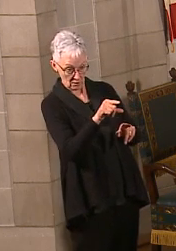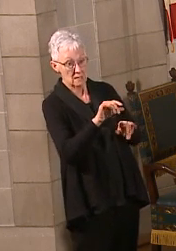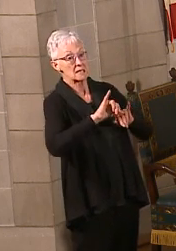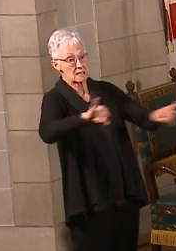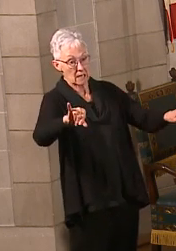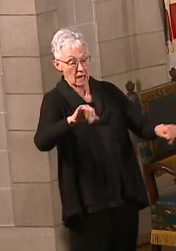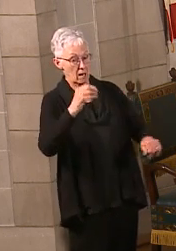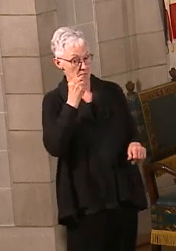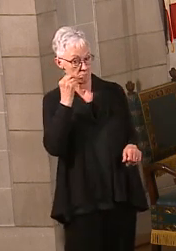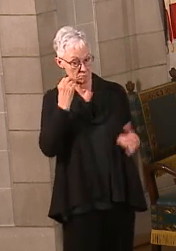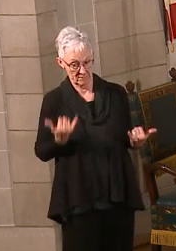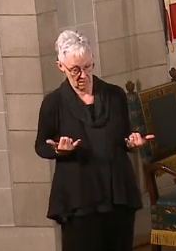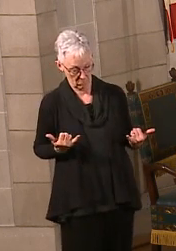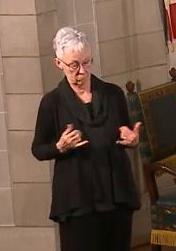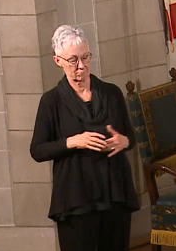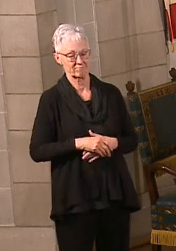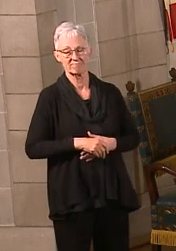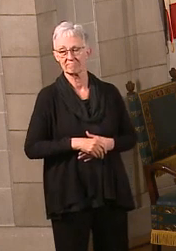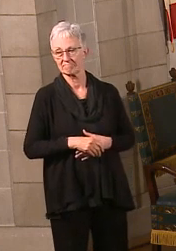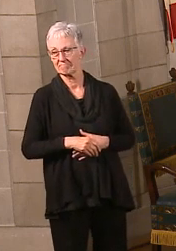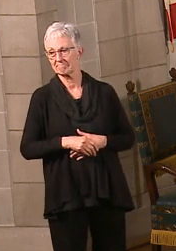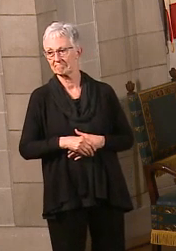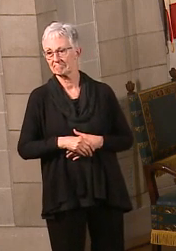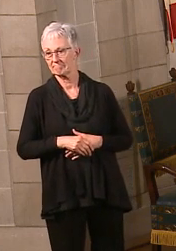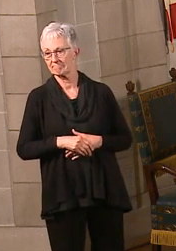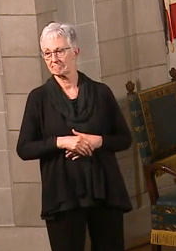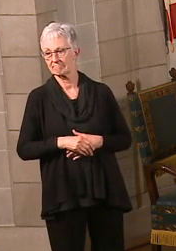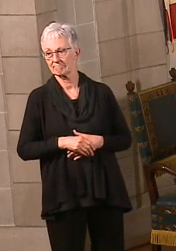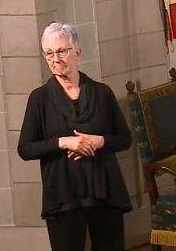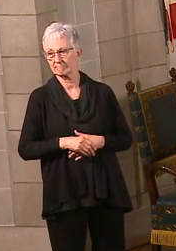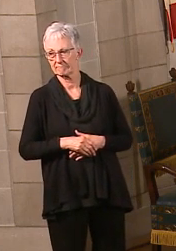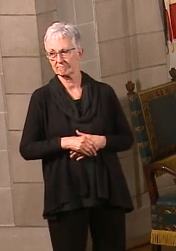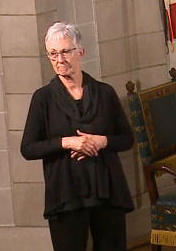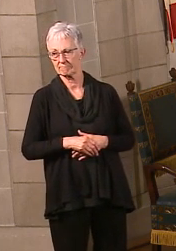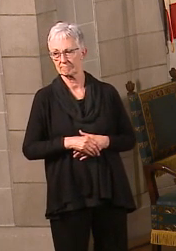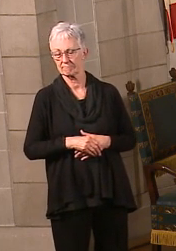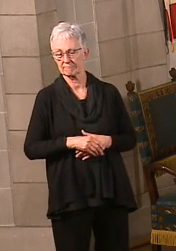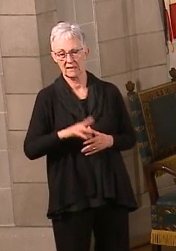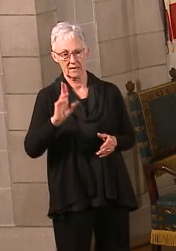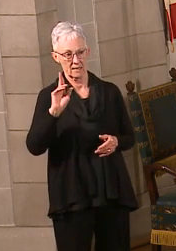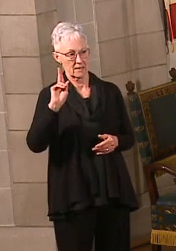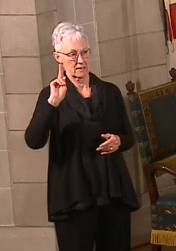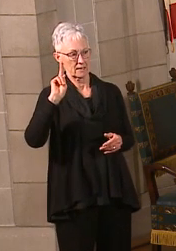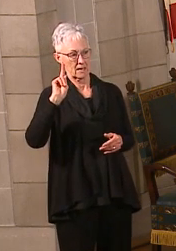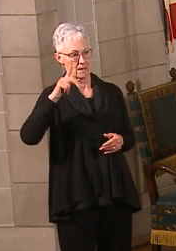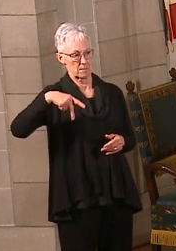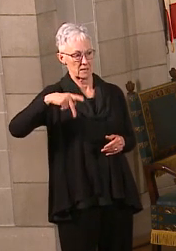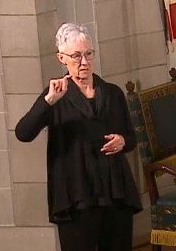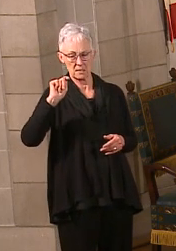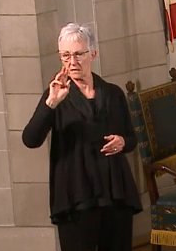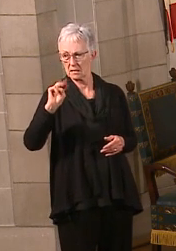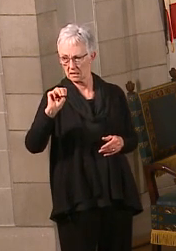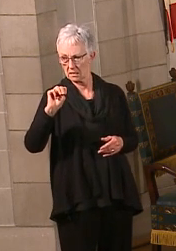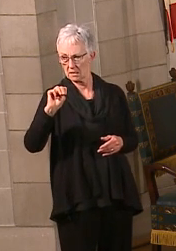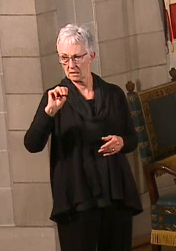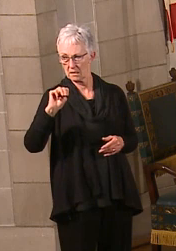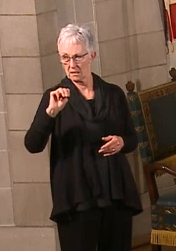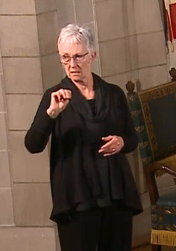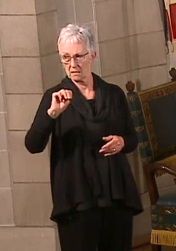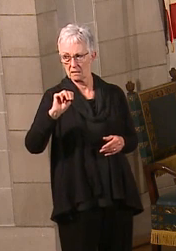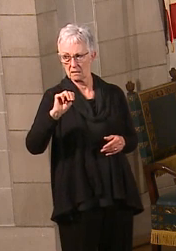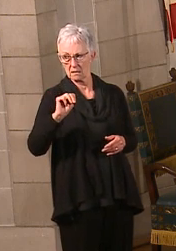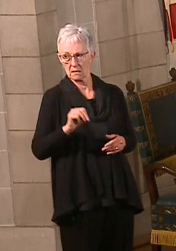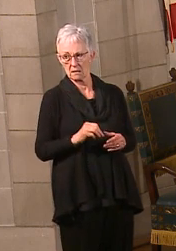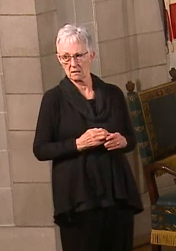KPTM would also like to know, do we have updates on when people can expect to get their unemployment? They have some folks saying that they haven't